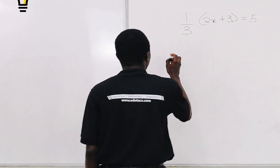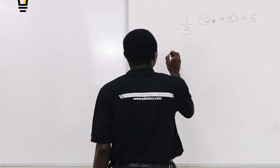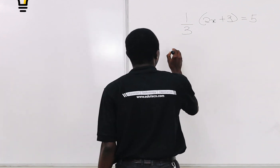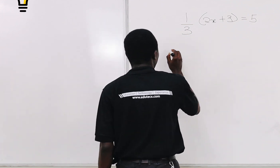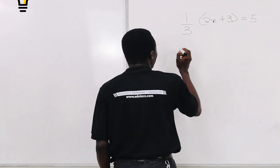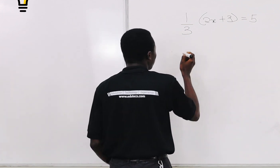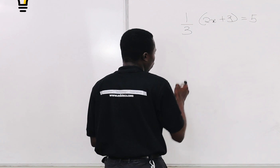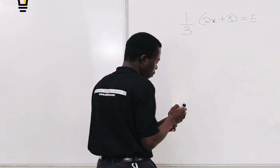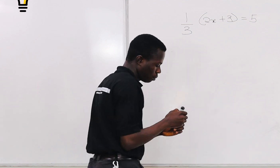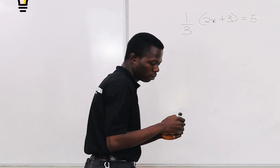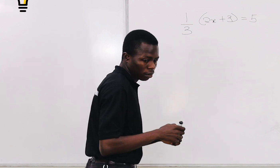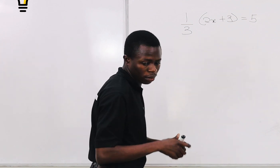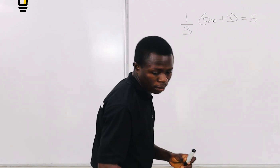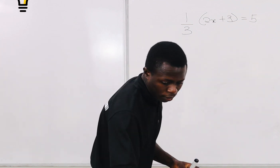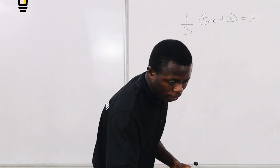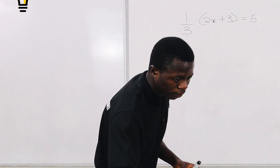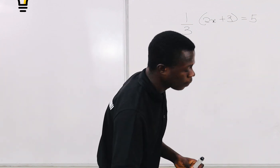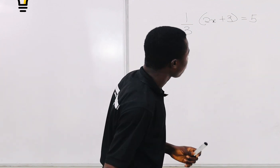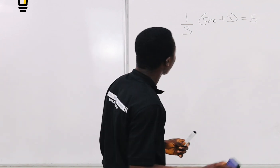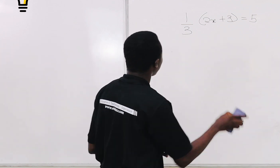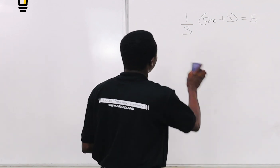use an example to find.